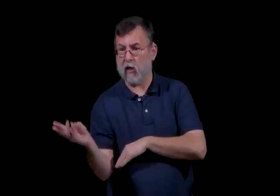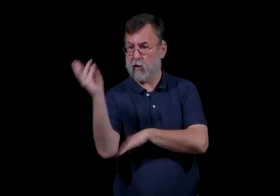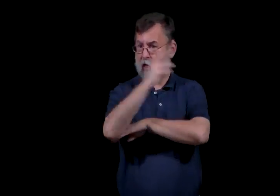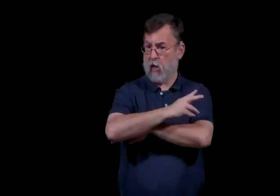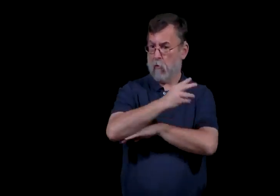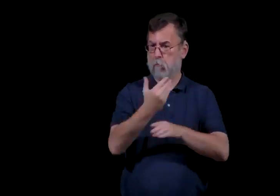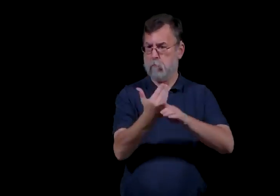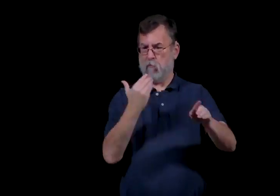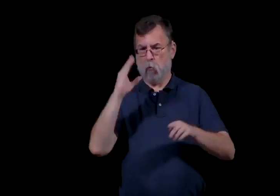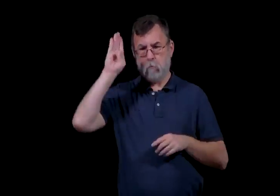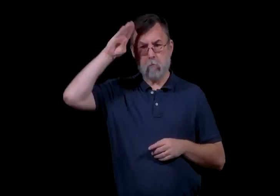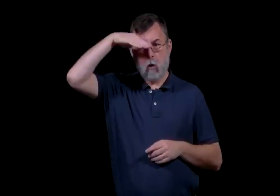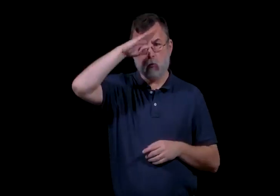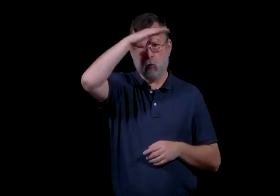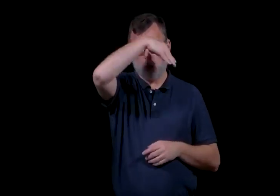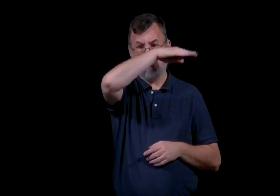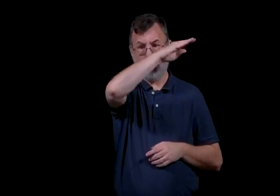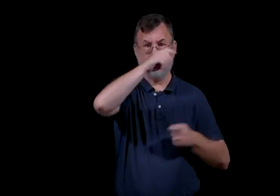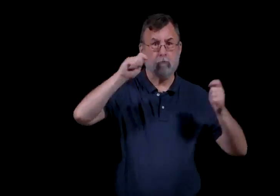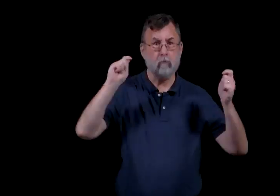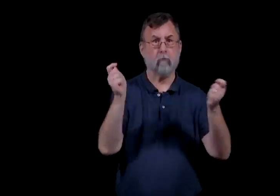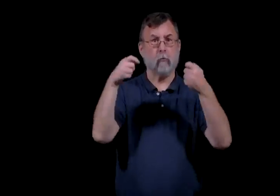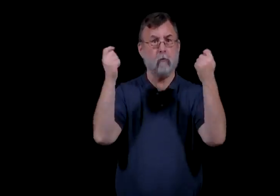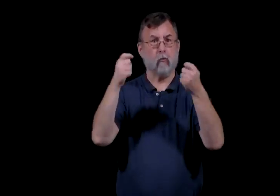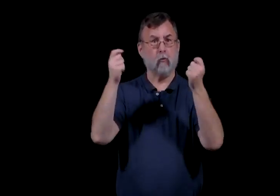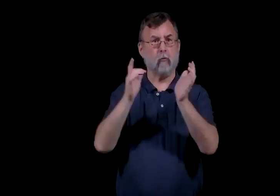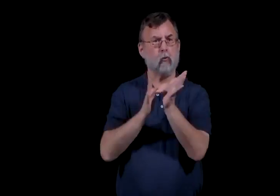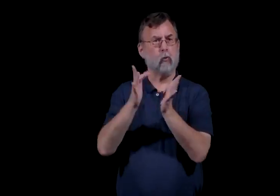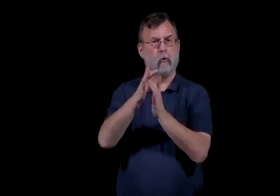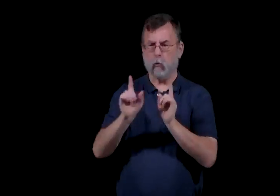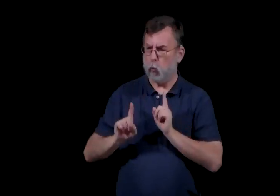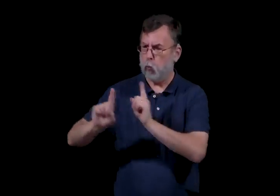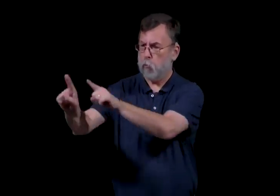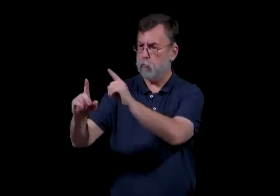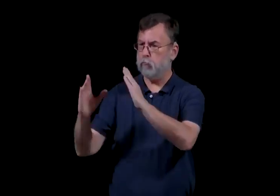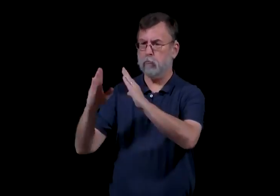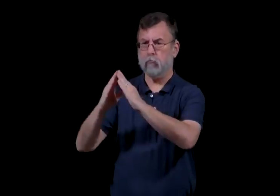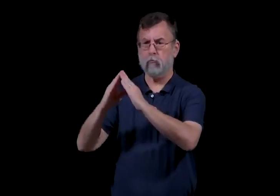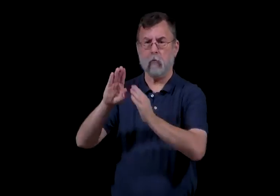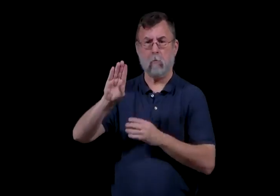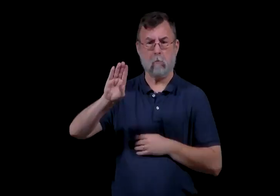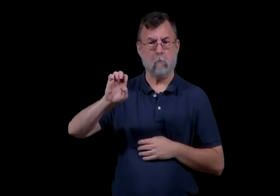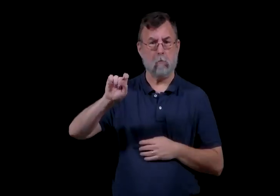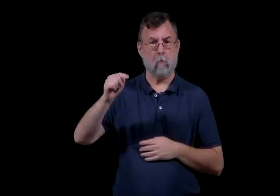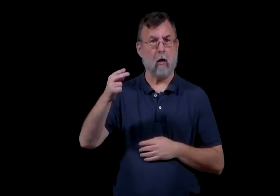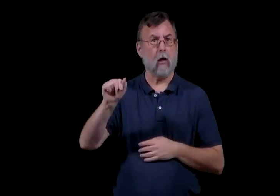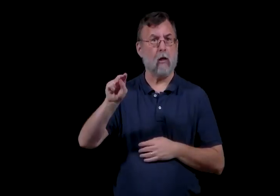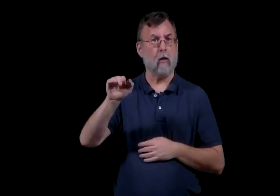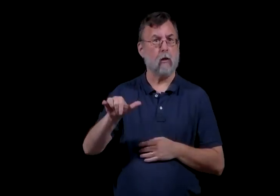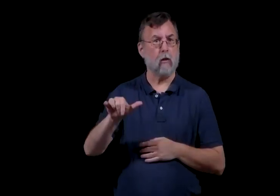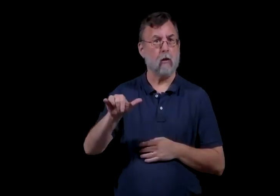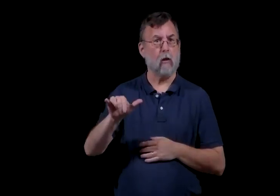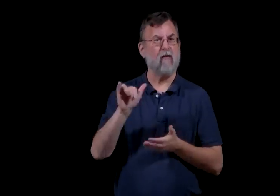Again, this is true. So 6 days before the Passover festival, Jesus went to the city called